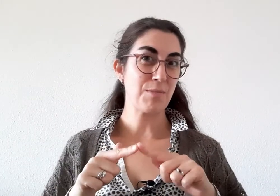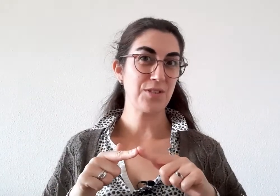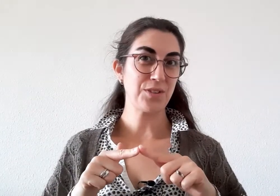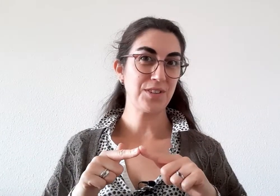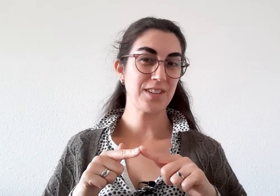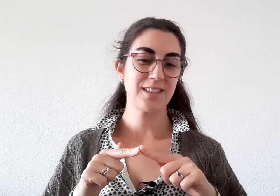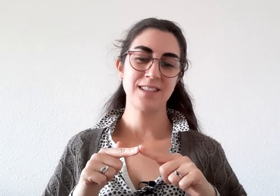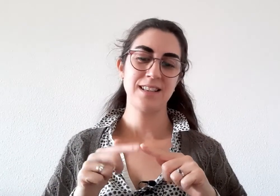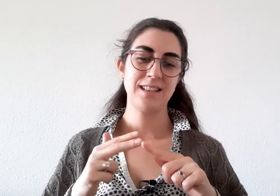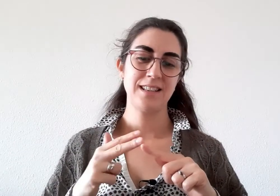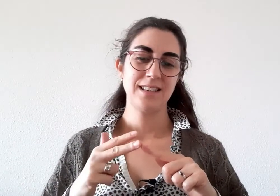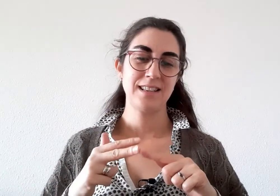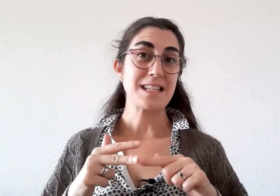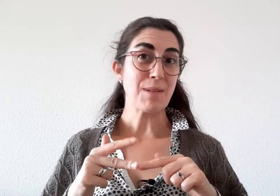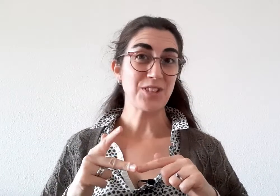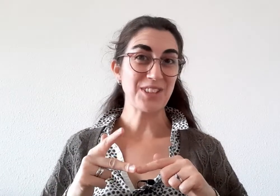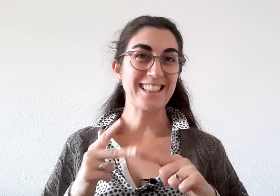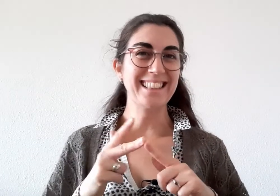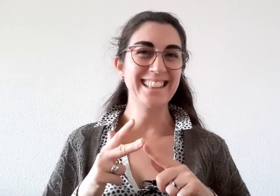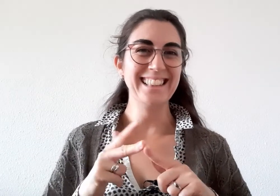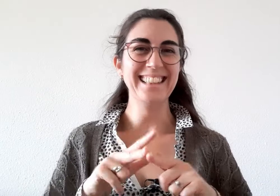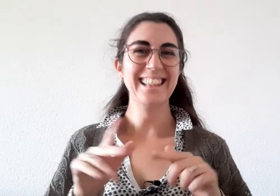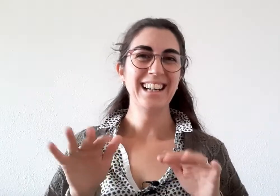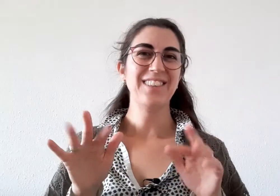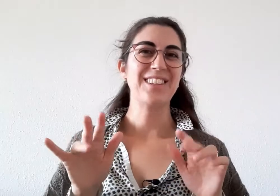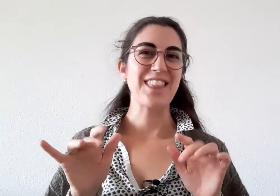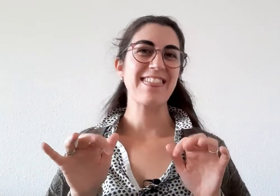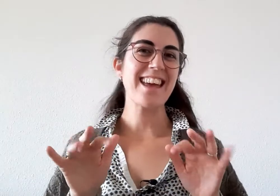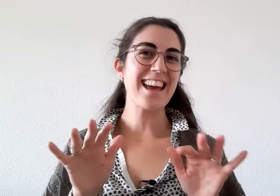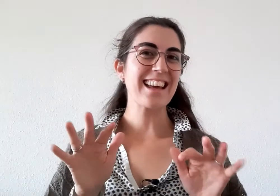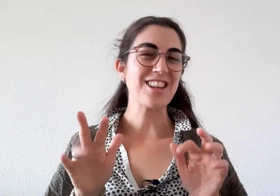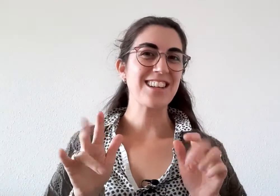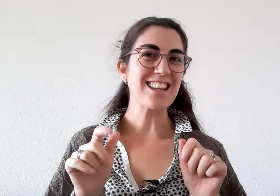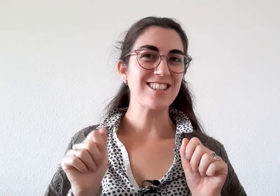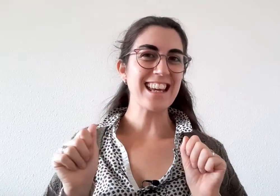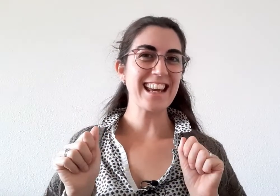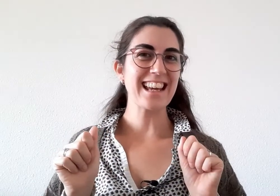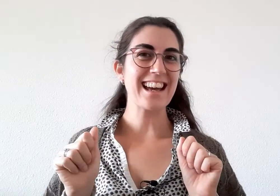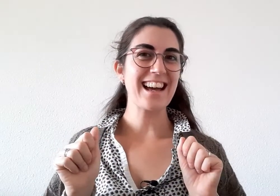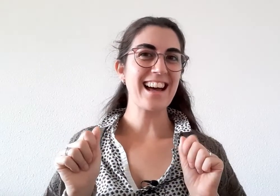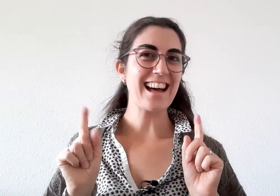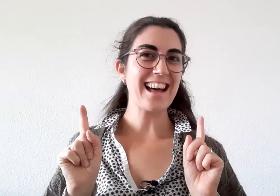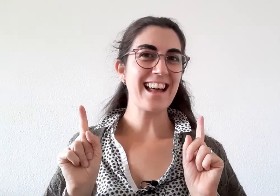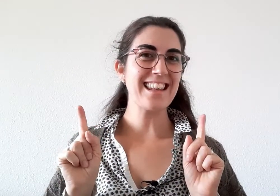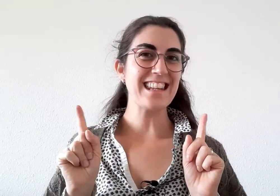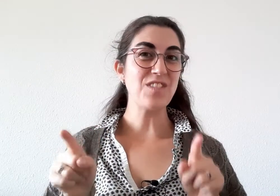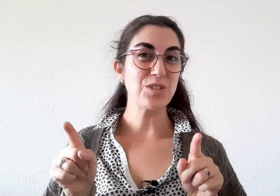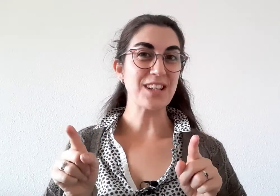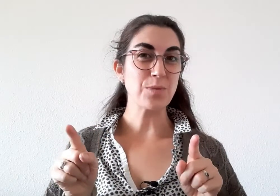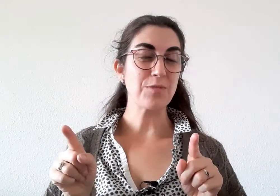old? 18 months old? What do you think? Are you guessing? And if you said 12 months